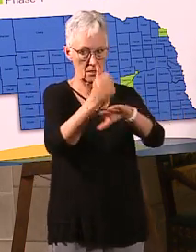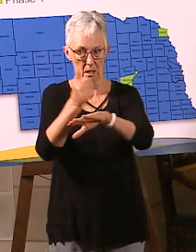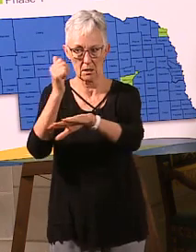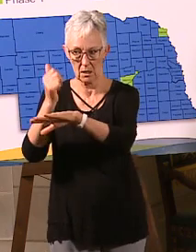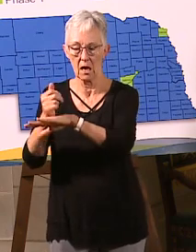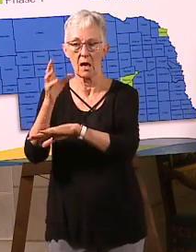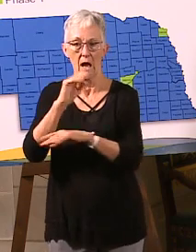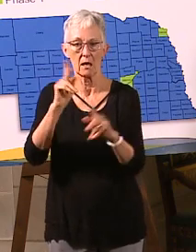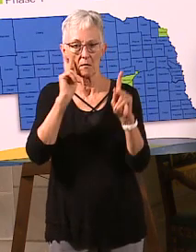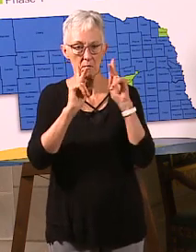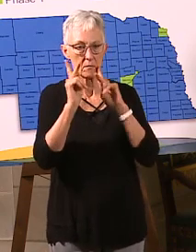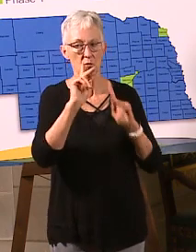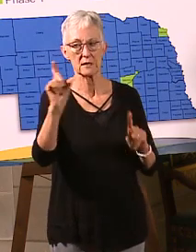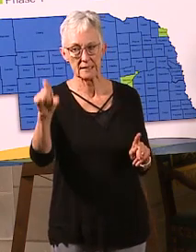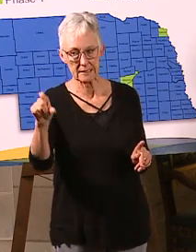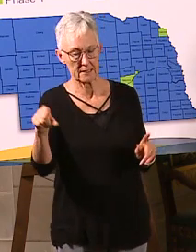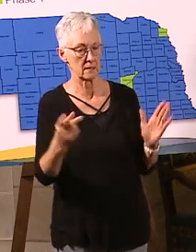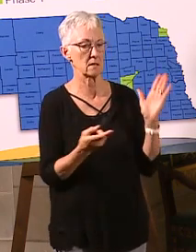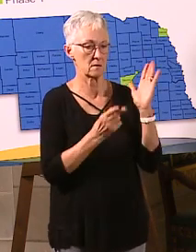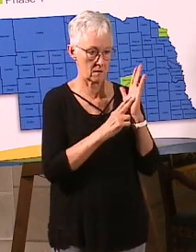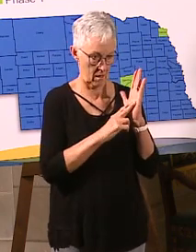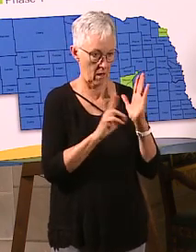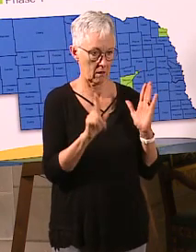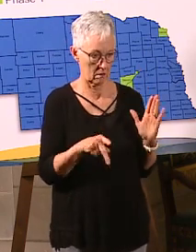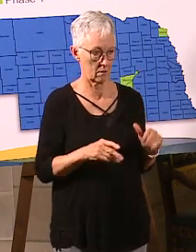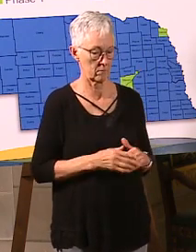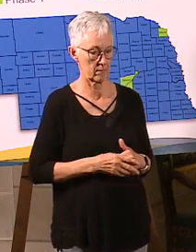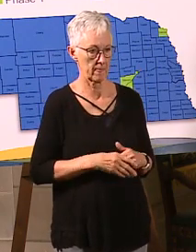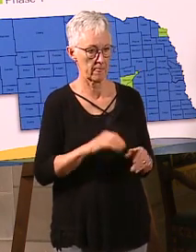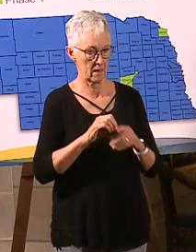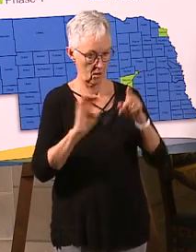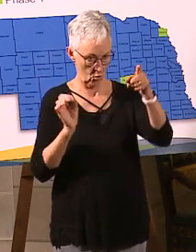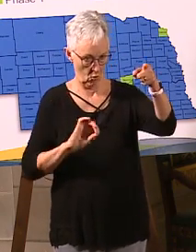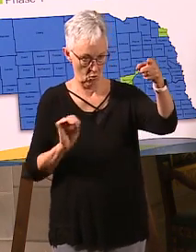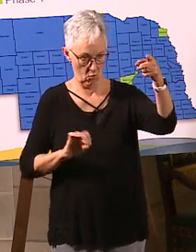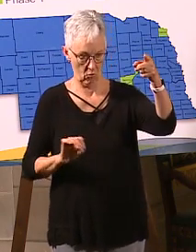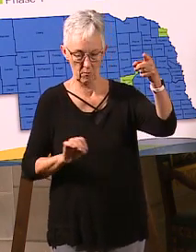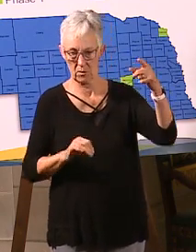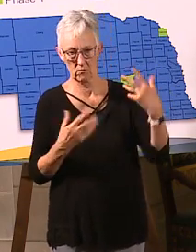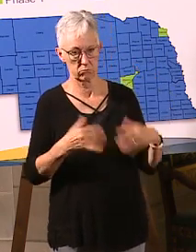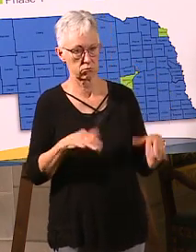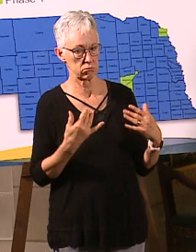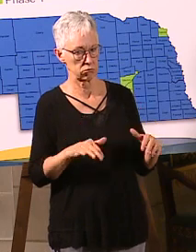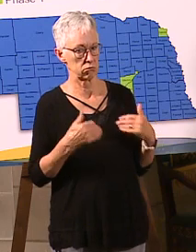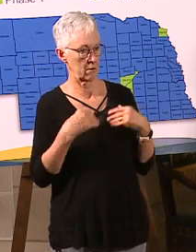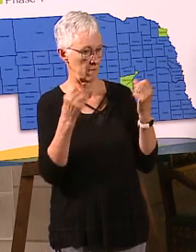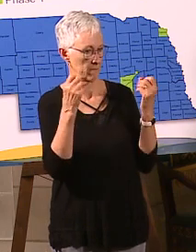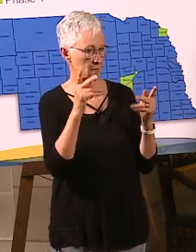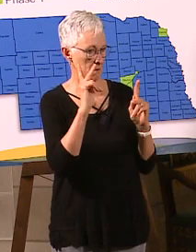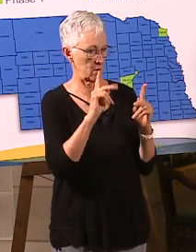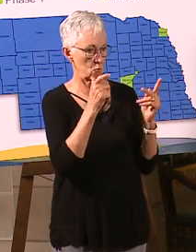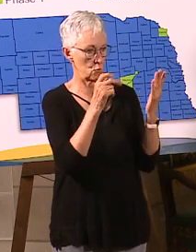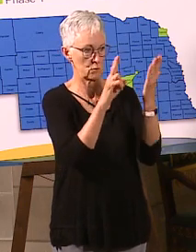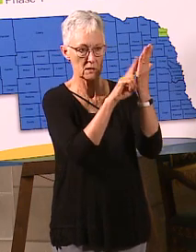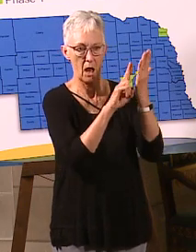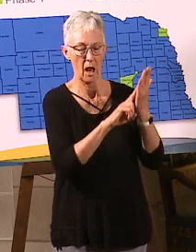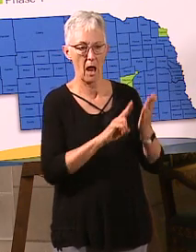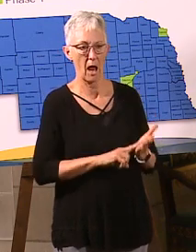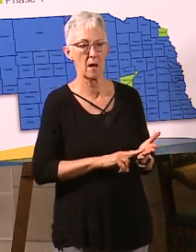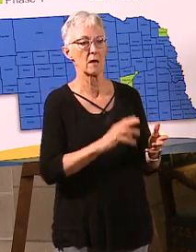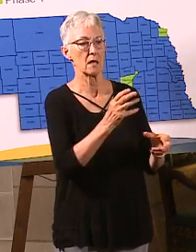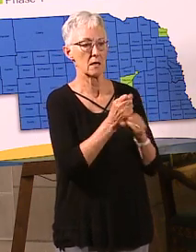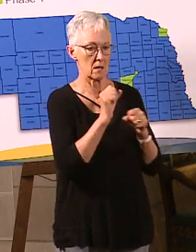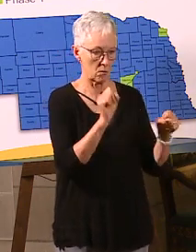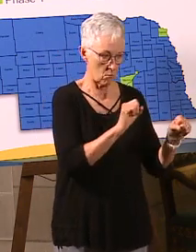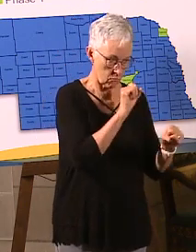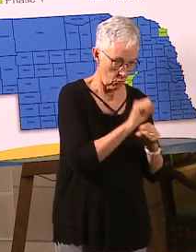continue to process it. In places like Omaha, I think that we're doing that, where we have a lot of people who are signing up for slots, and some people have not even able to